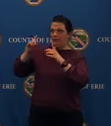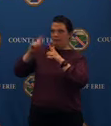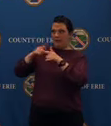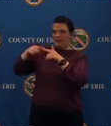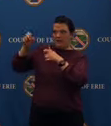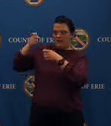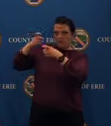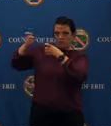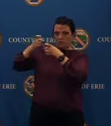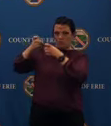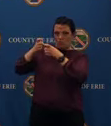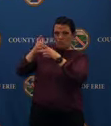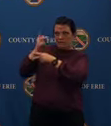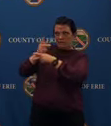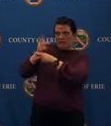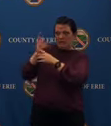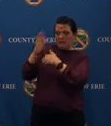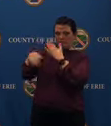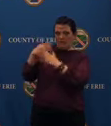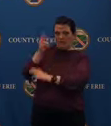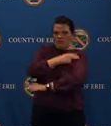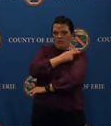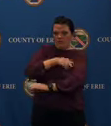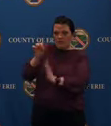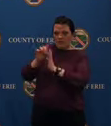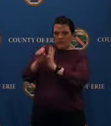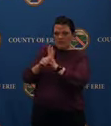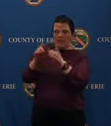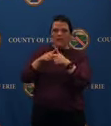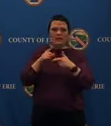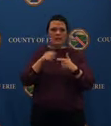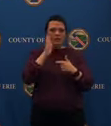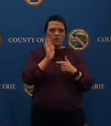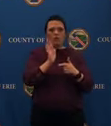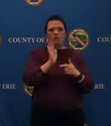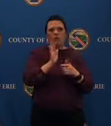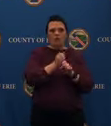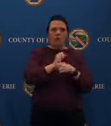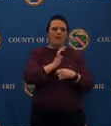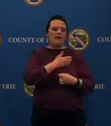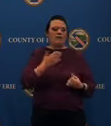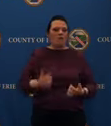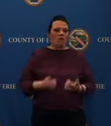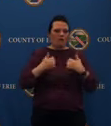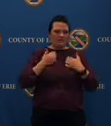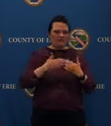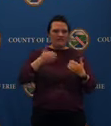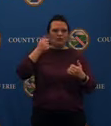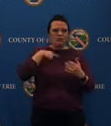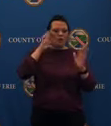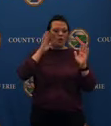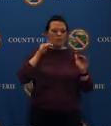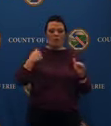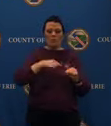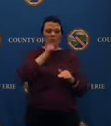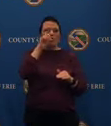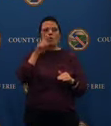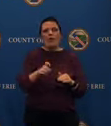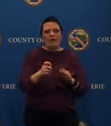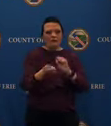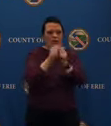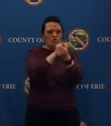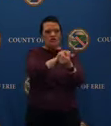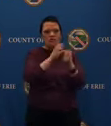control and deal with the hospitalization rates downstate, it's going to make our lives so much easier. So I'm hoping we don't have to turn the